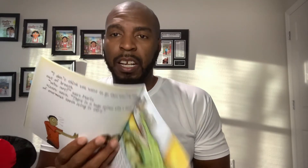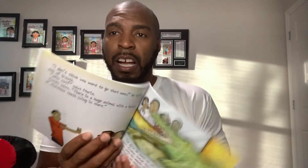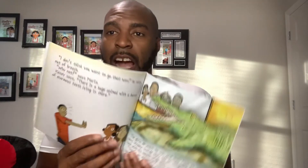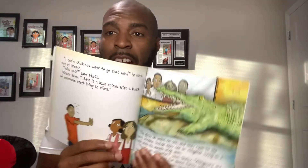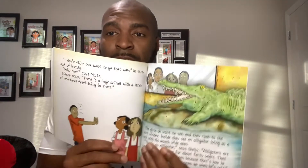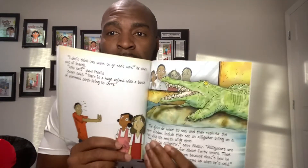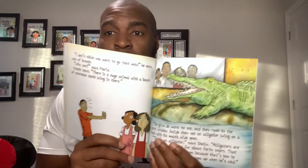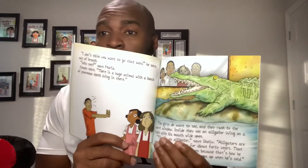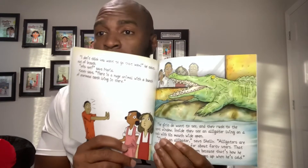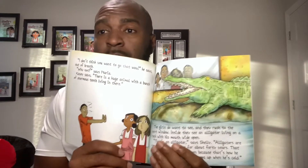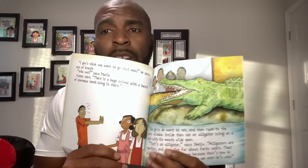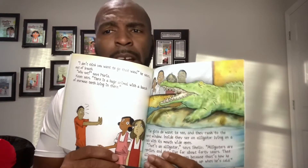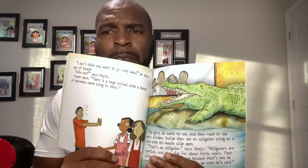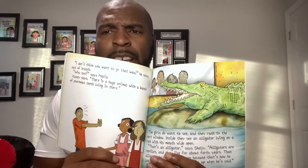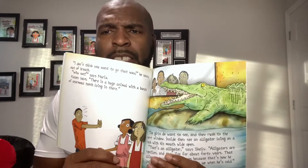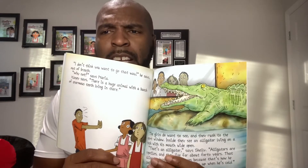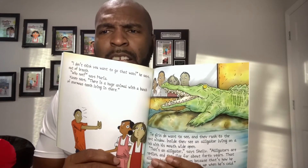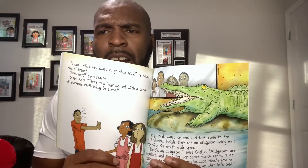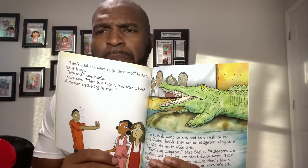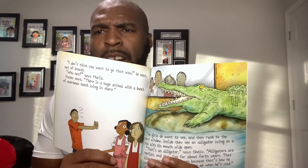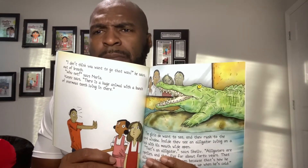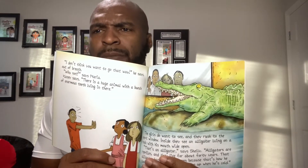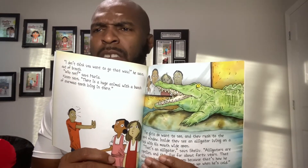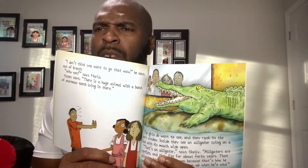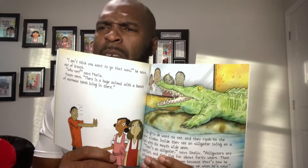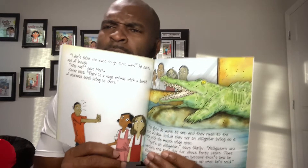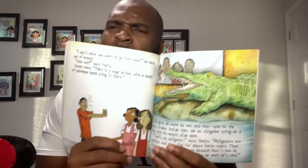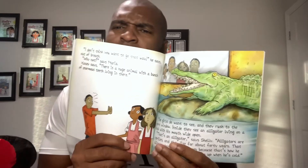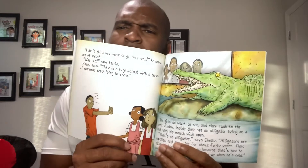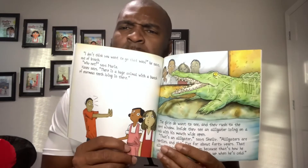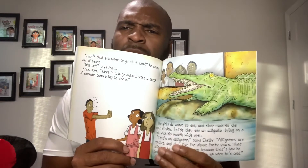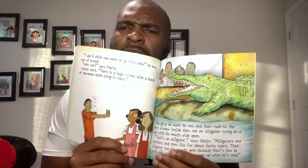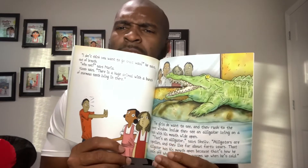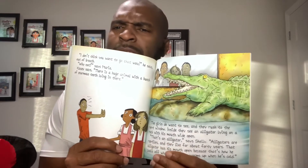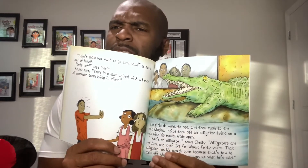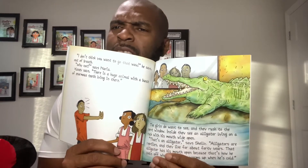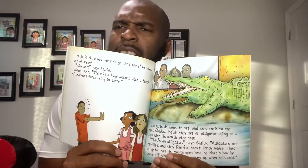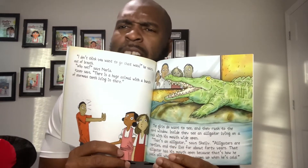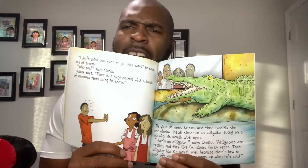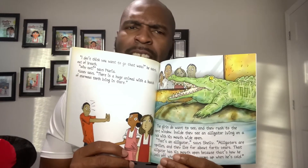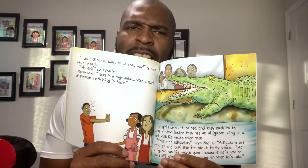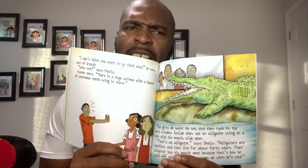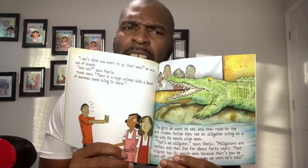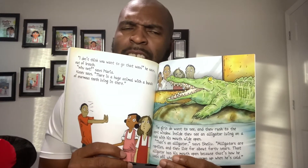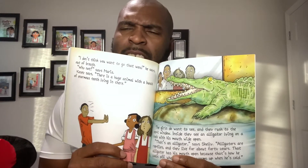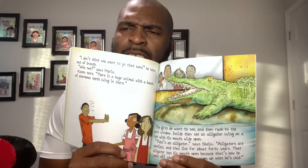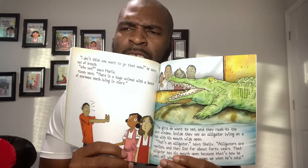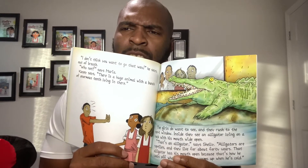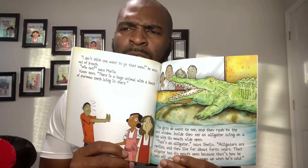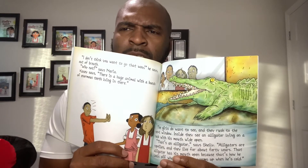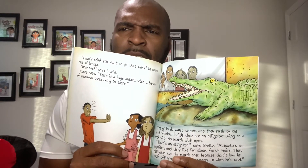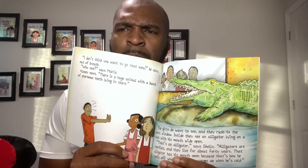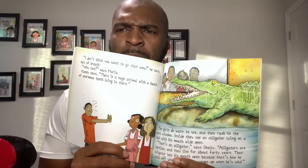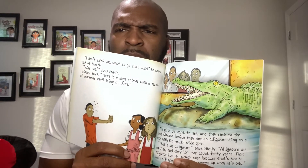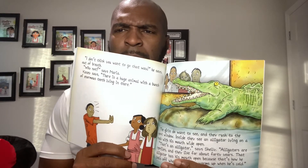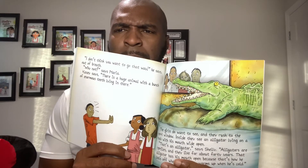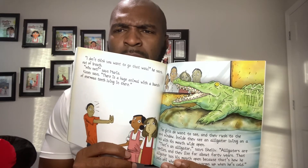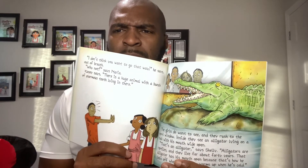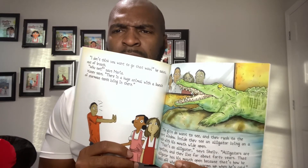"I don't think you want to go that way," he says out of breath. "Why not?" says Maria. Casey says there's a huge animal with a bunch of